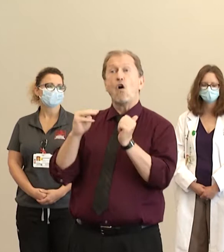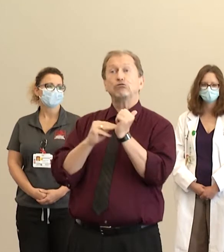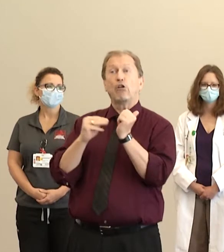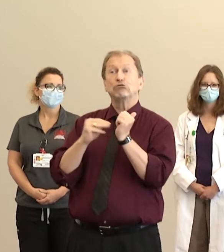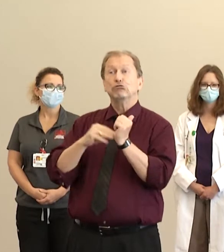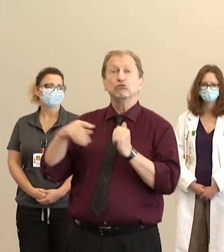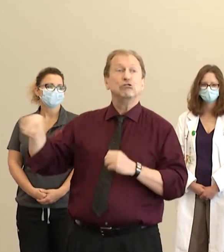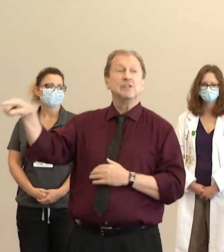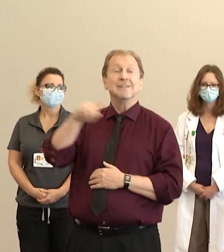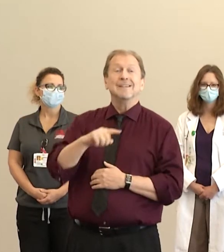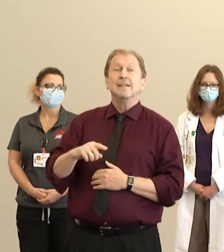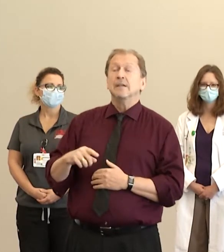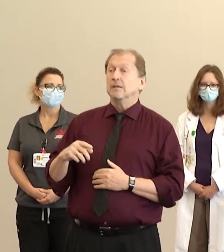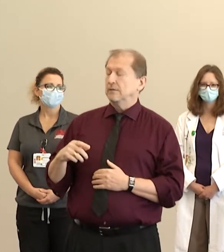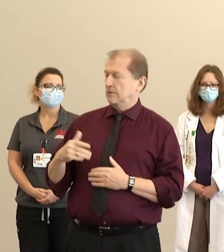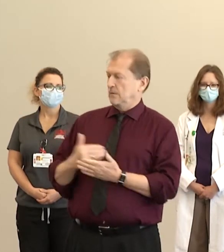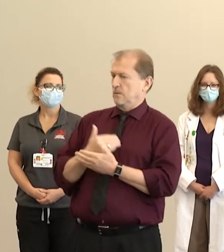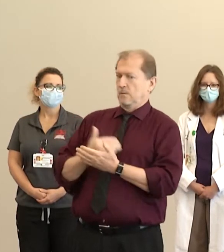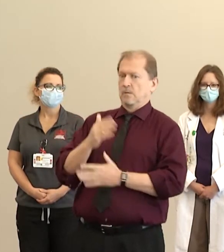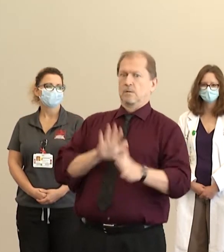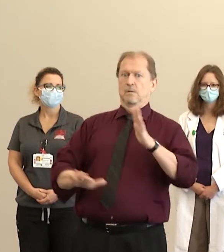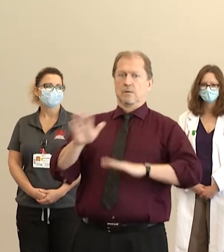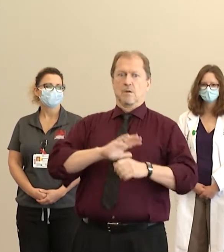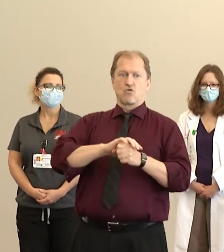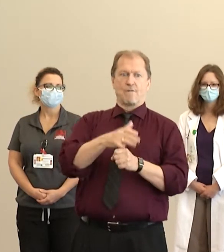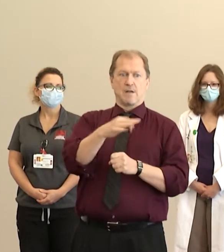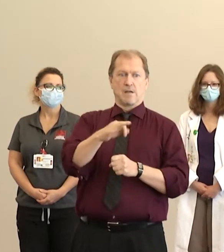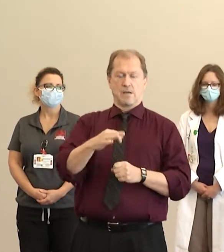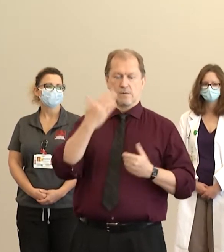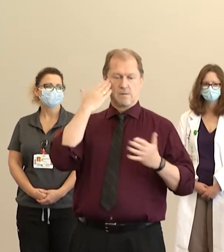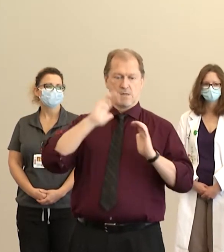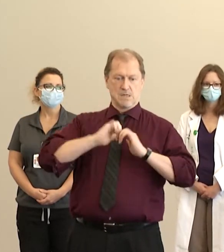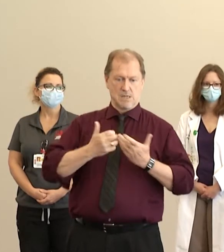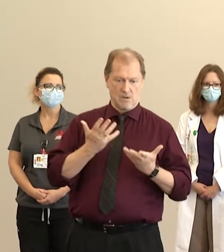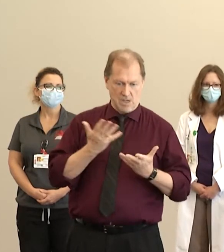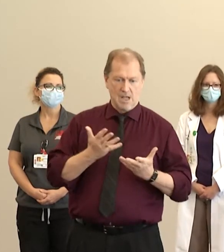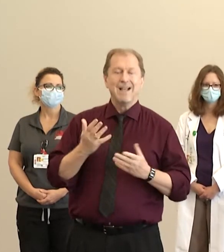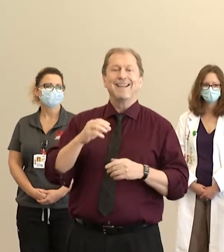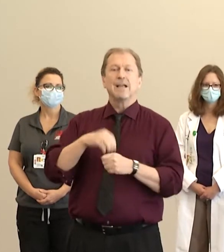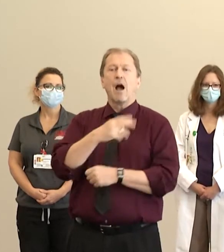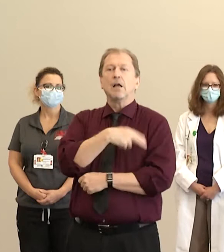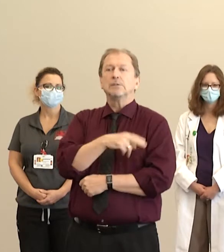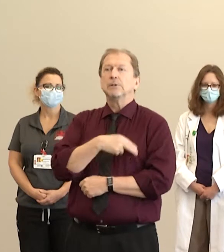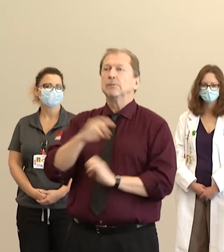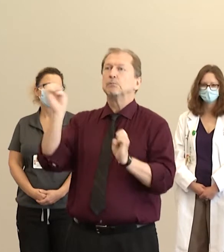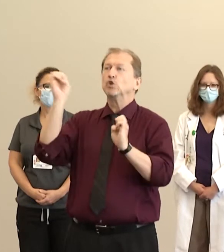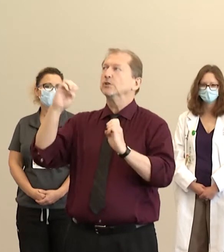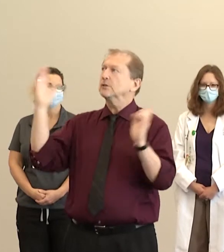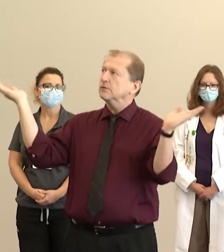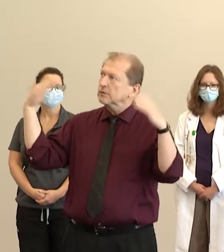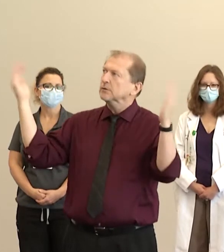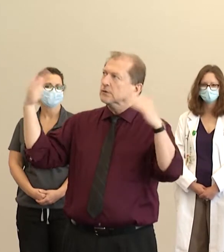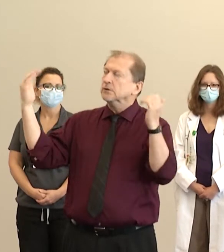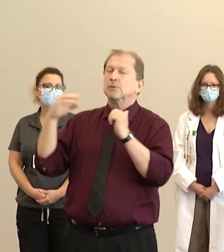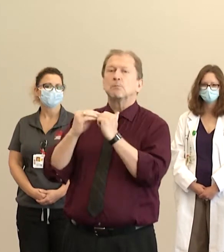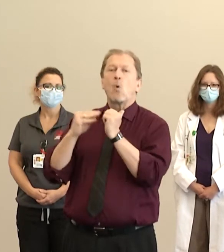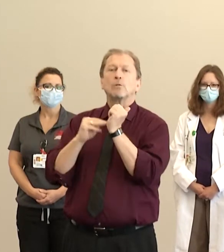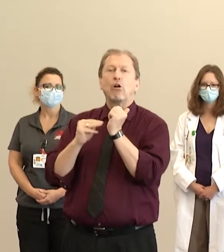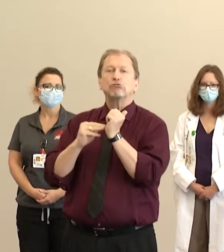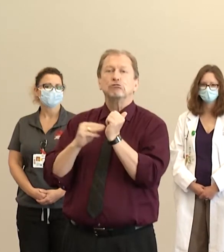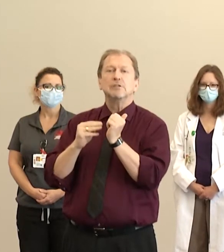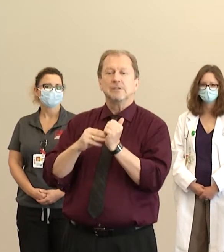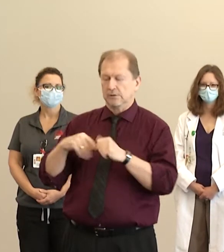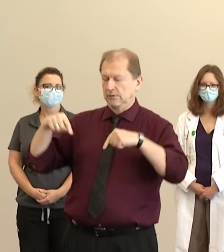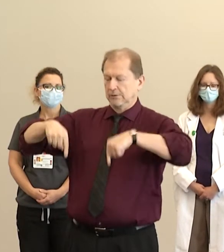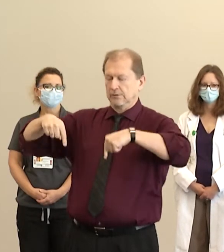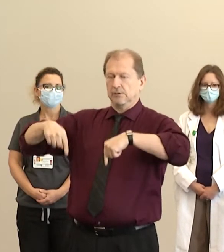need if they're called upon to work on the critical care units at their hospitals. The Cook County Health